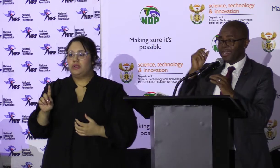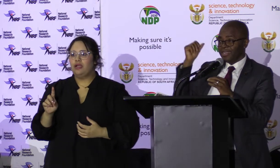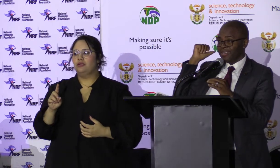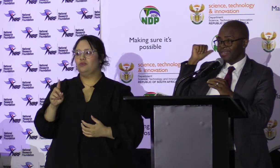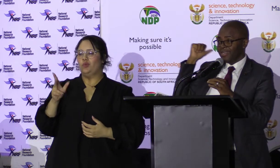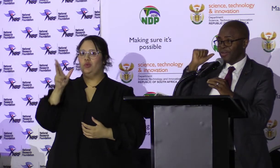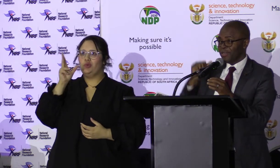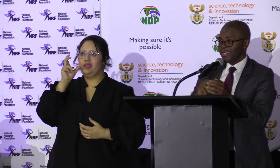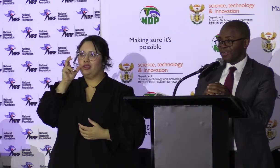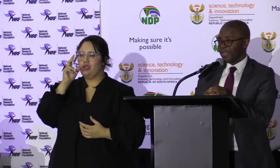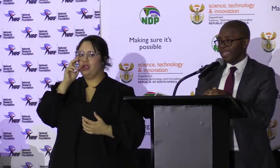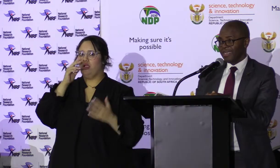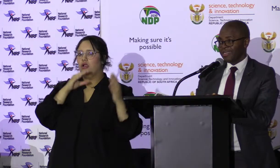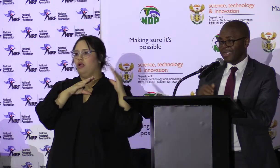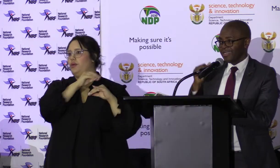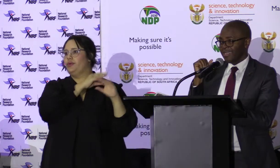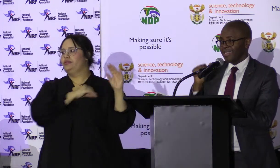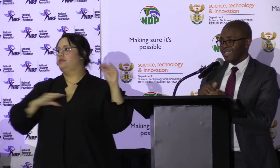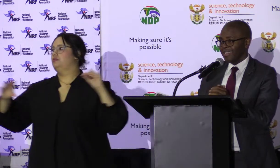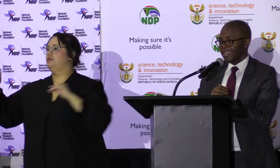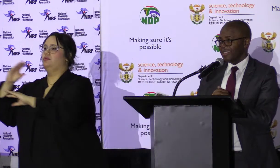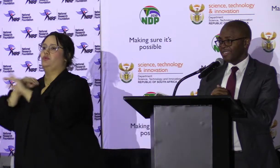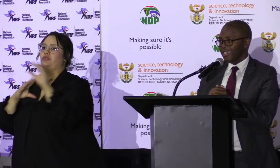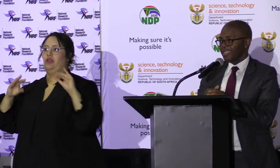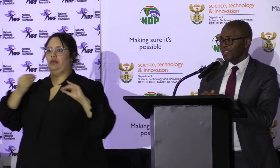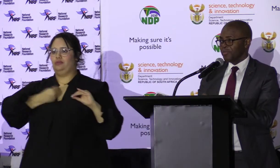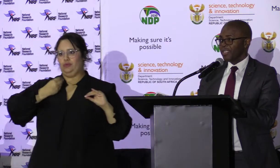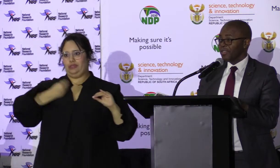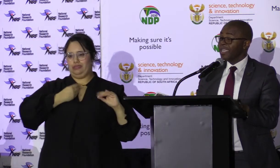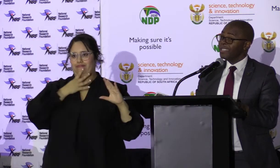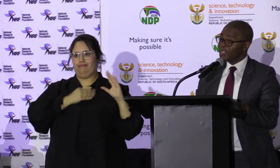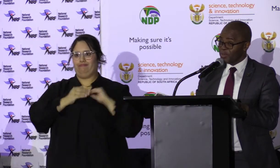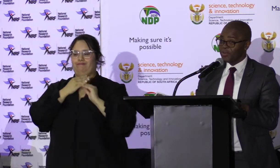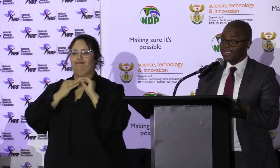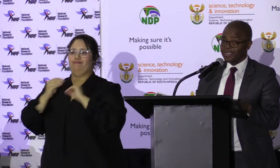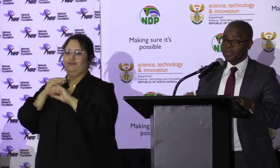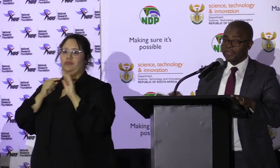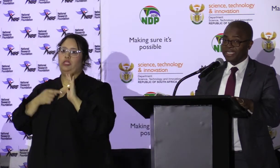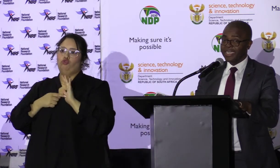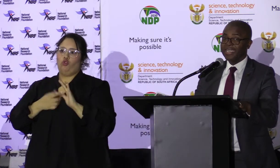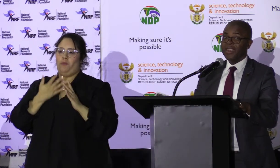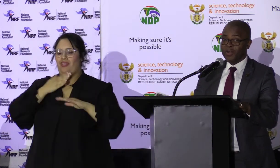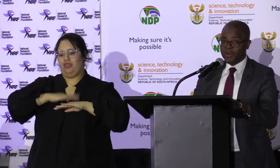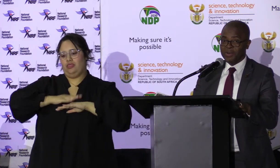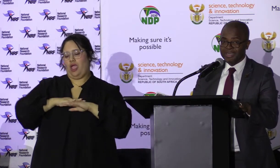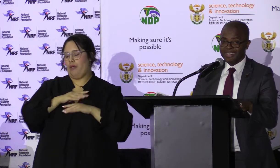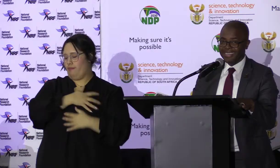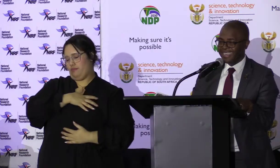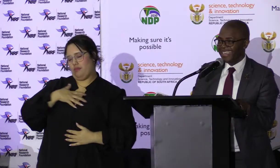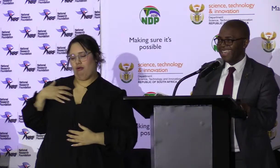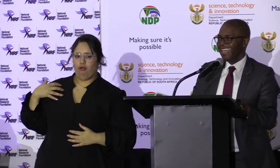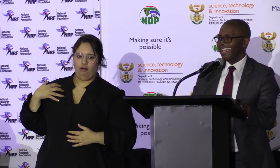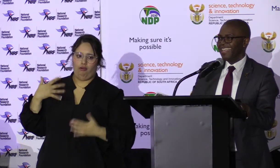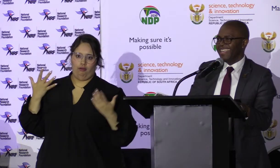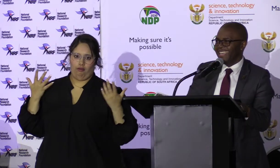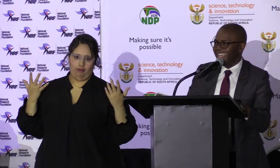moment you hear this, the noises when the youngsters are starting to make it shows that we have taken long.